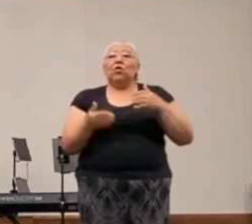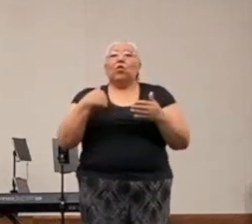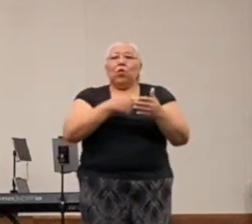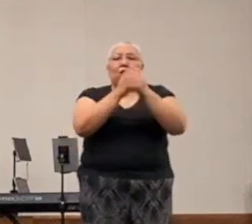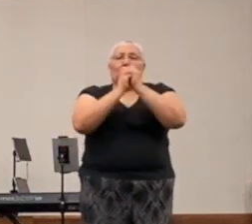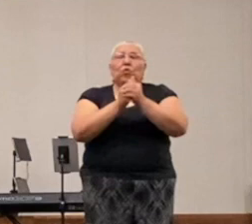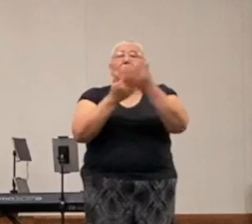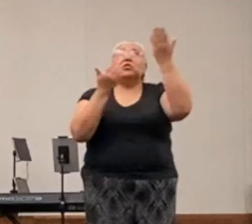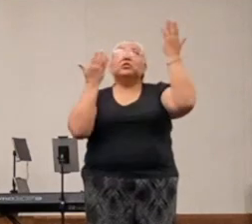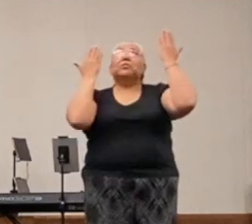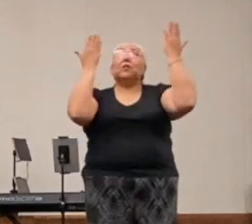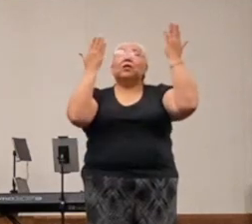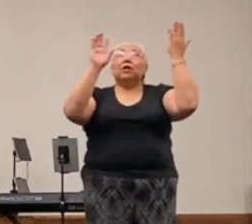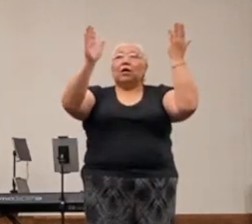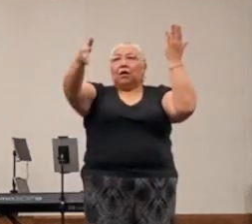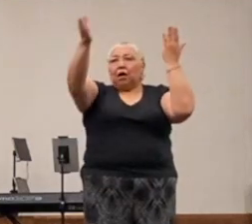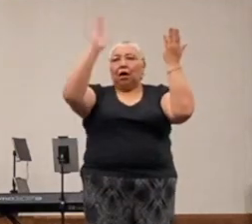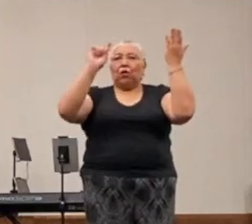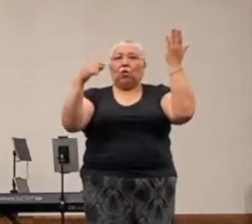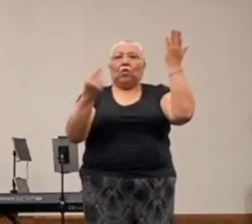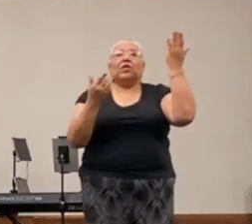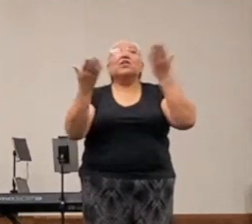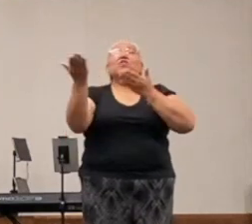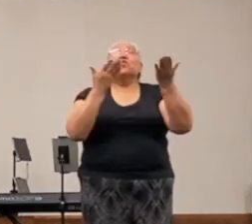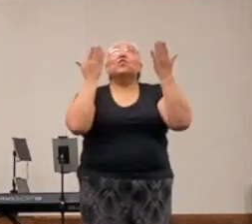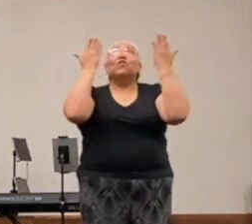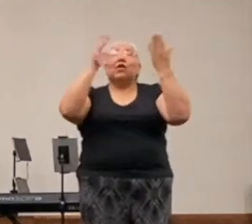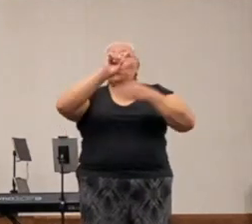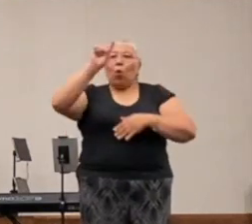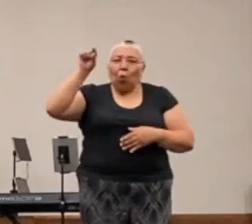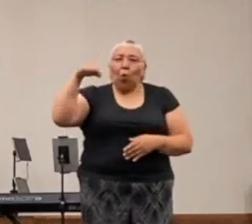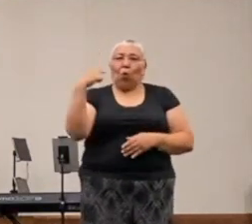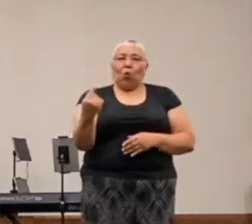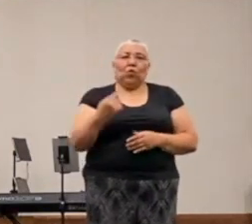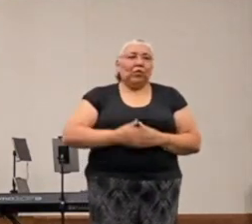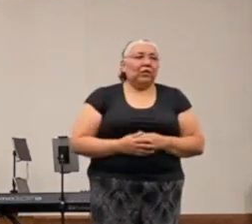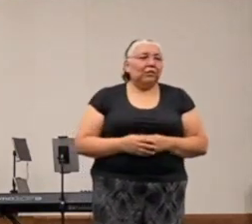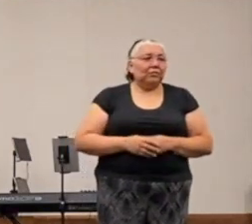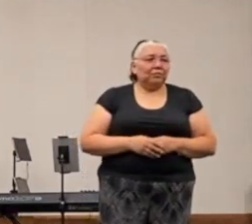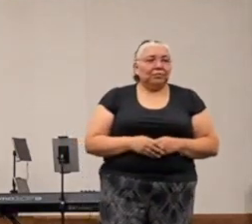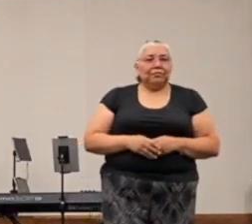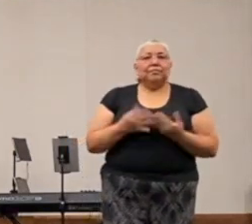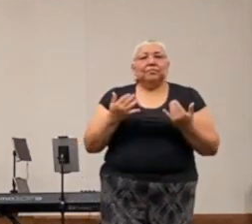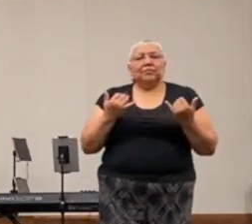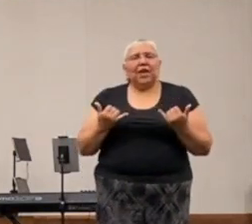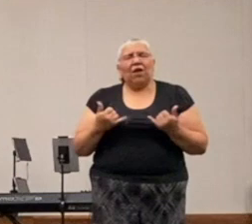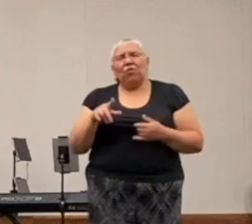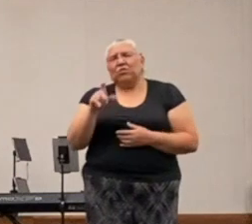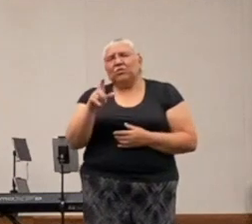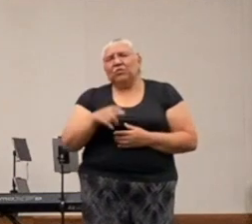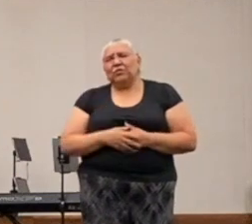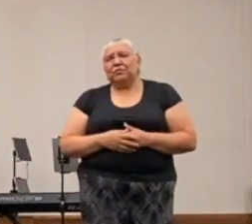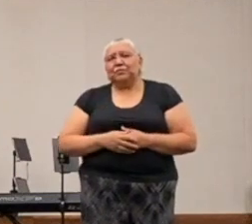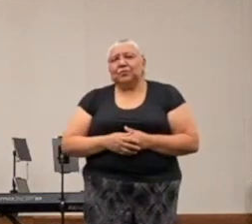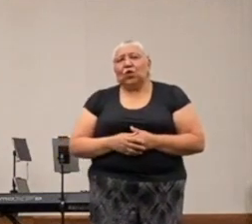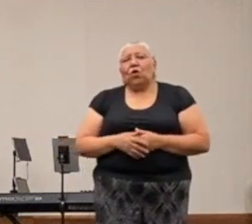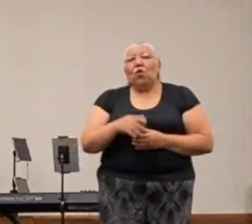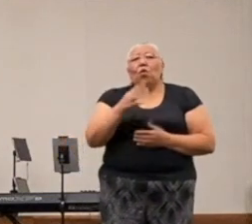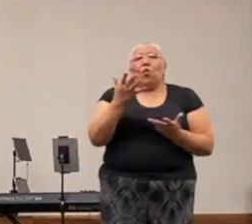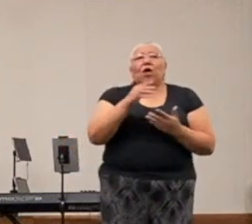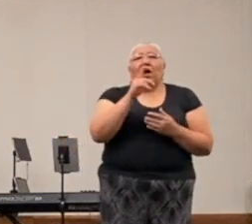worship God and serve him only. Let me ask you this question. What or